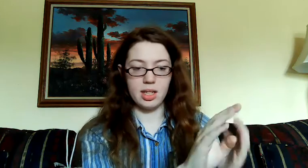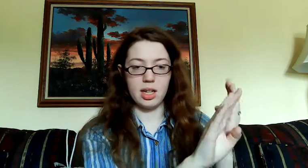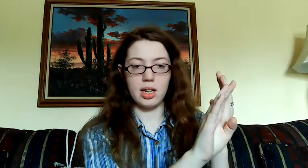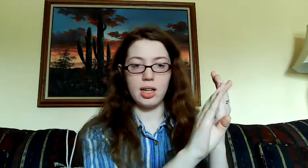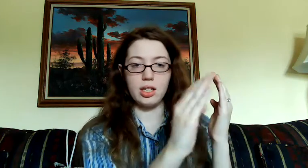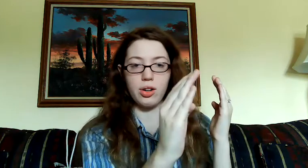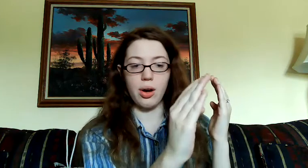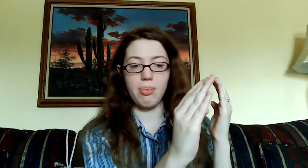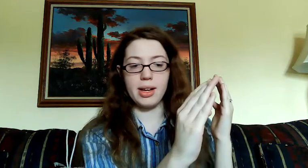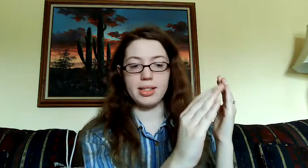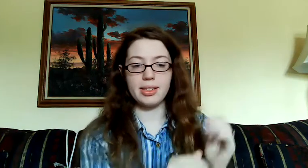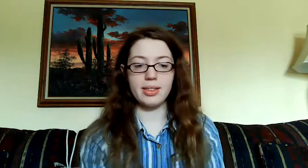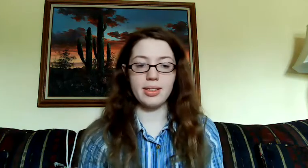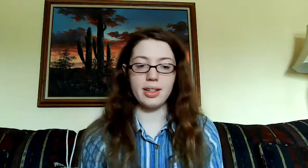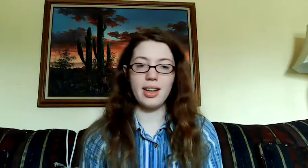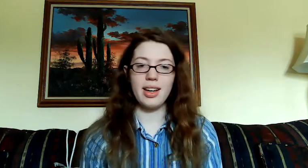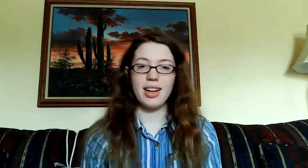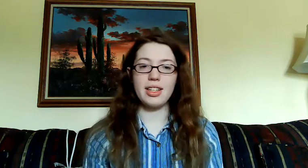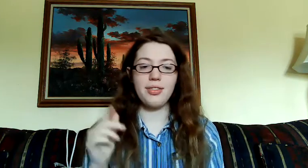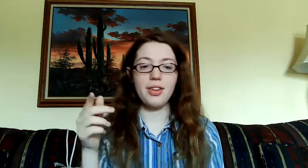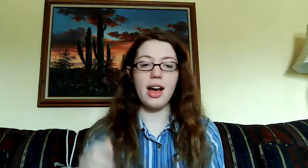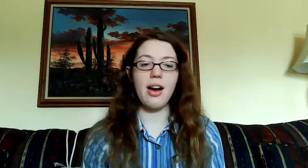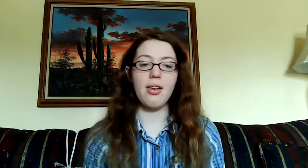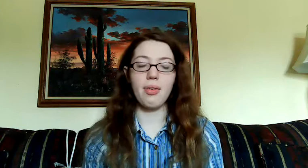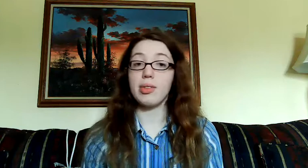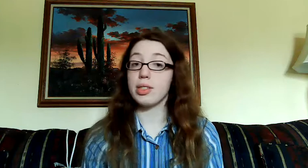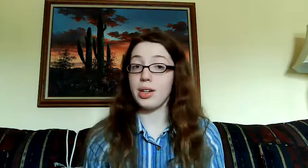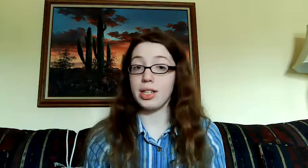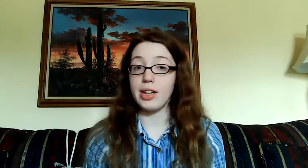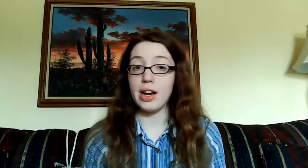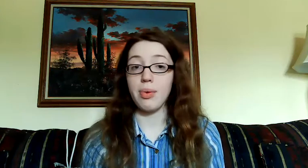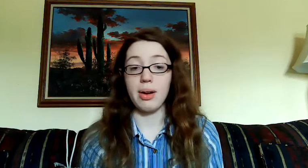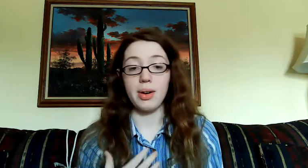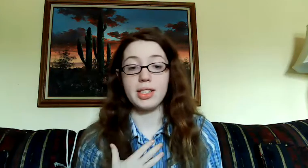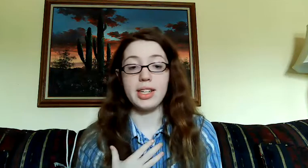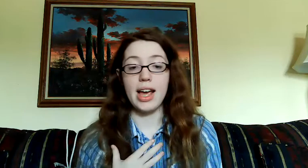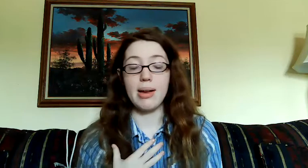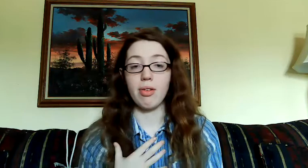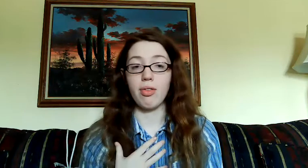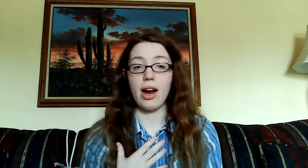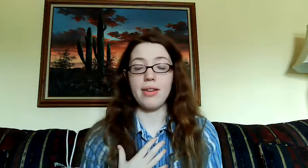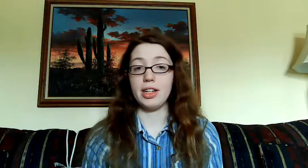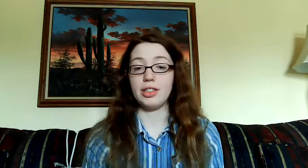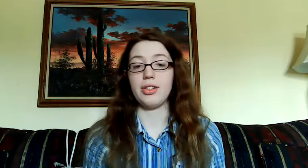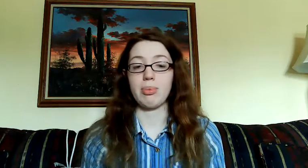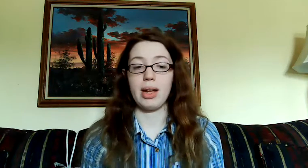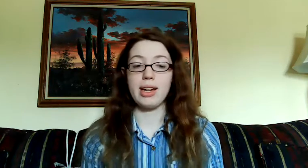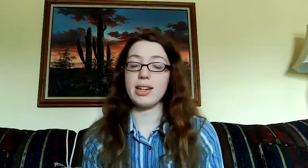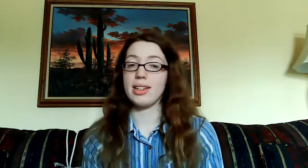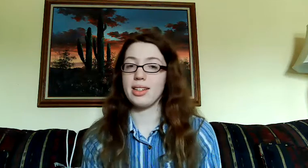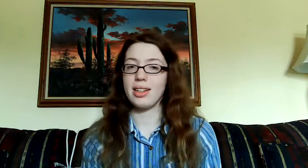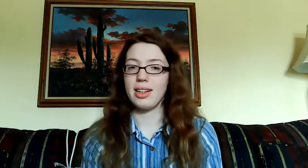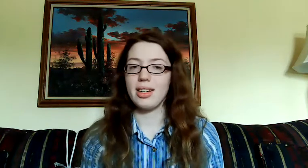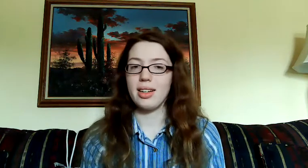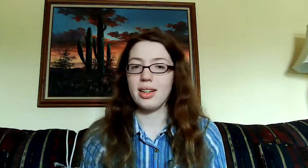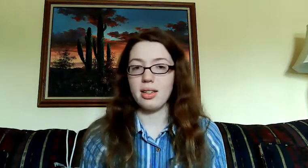and the door opened. Now, did you figure out what I was going to say or what I was saying before I finished or explained it?